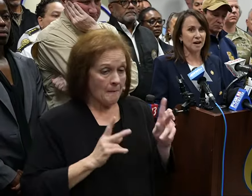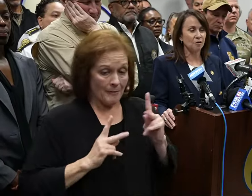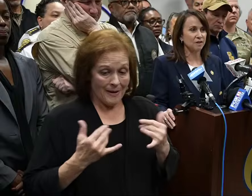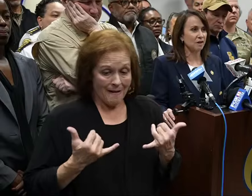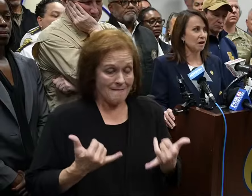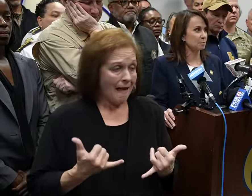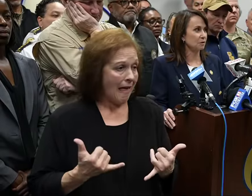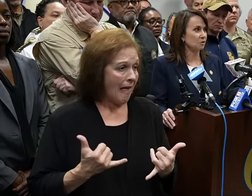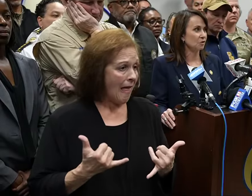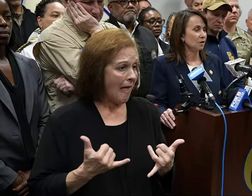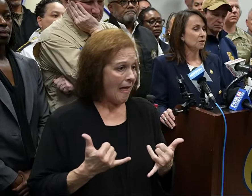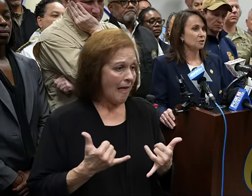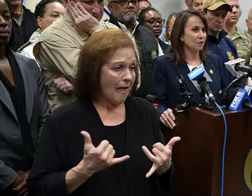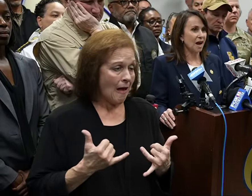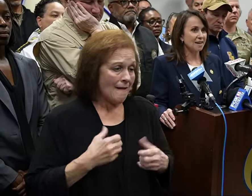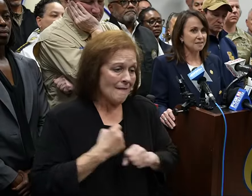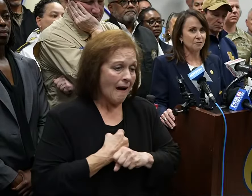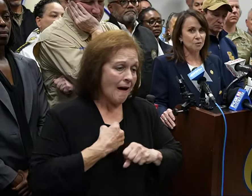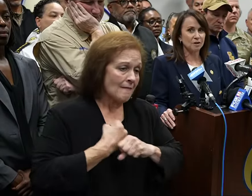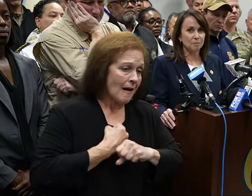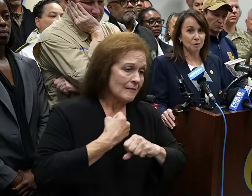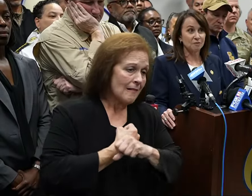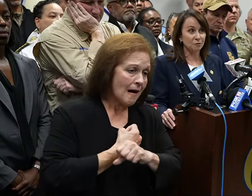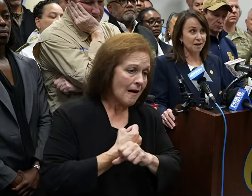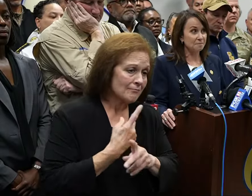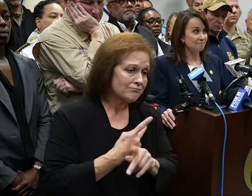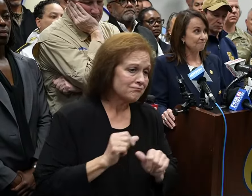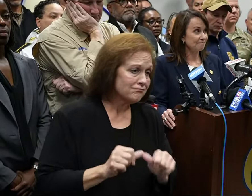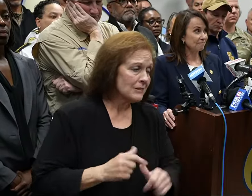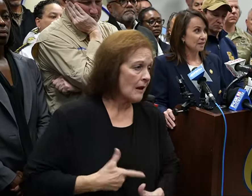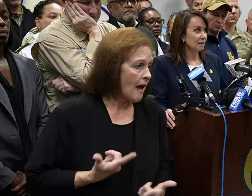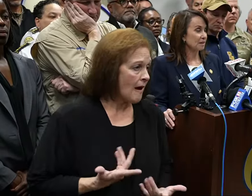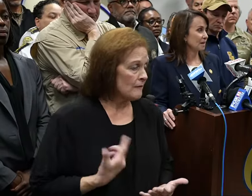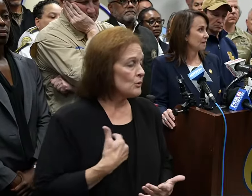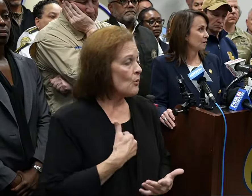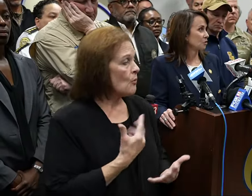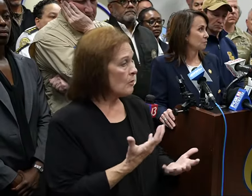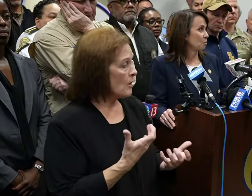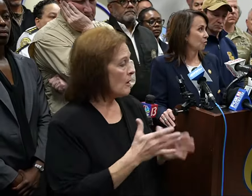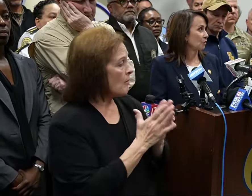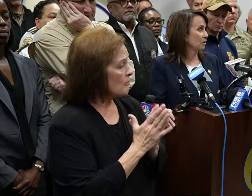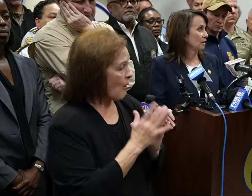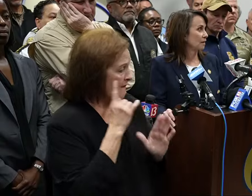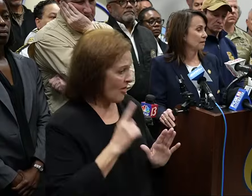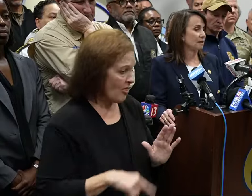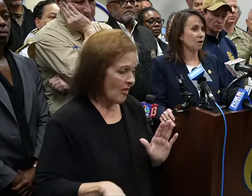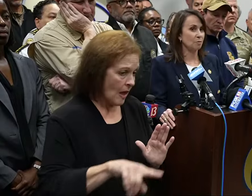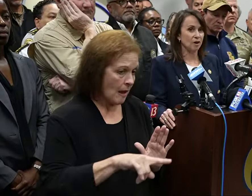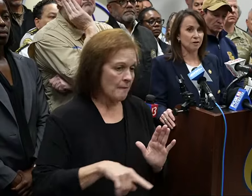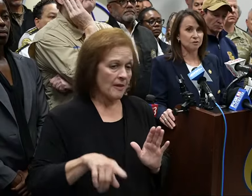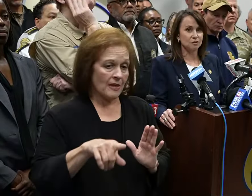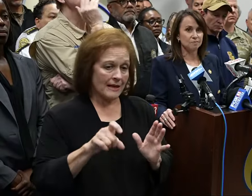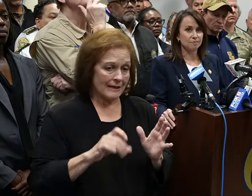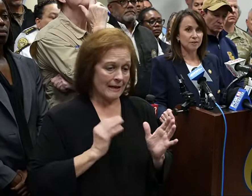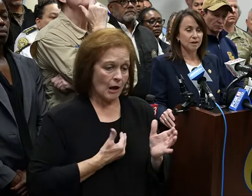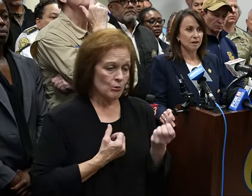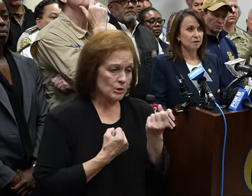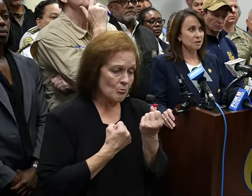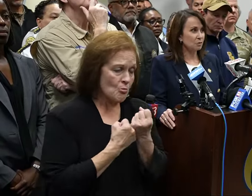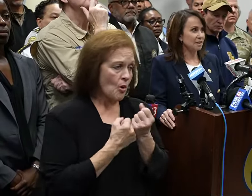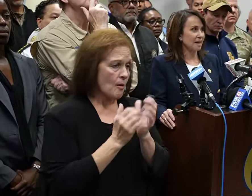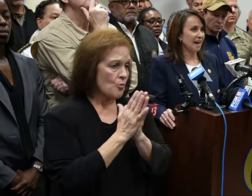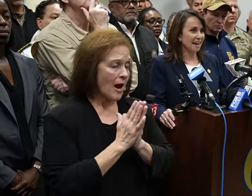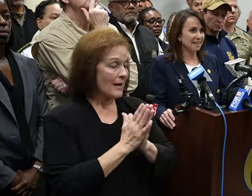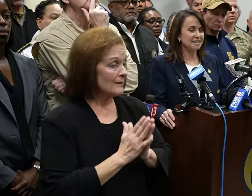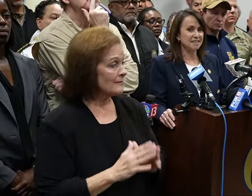right now in the hospital. So I'd ask everyone to pray for them. They need our support and they need our prayers.